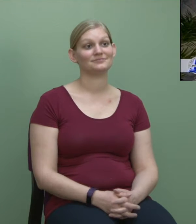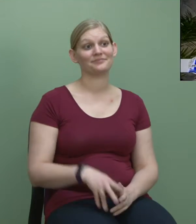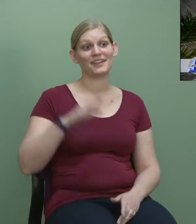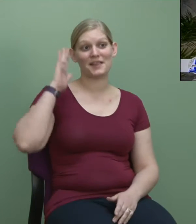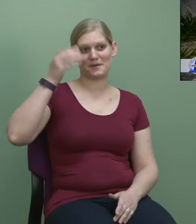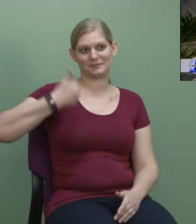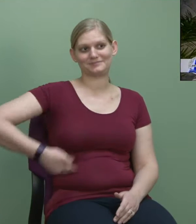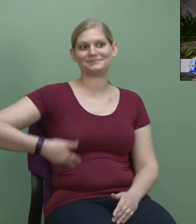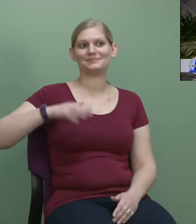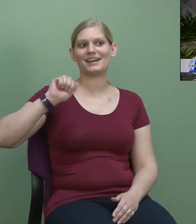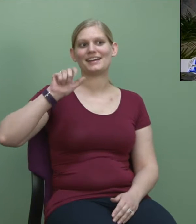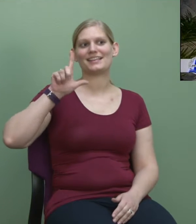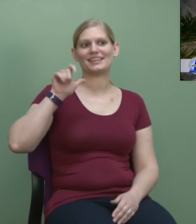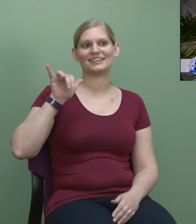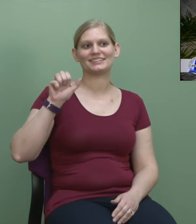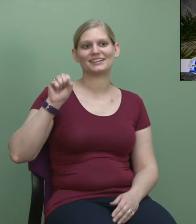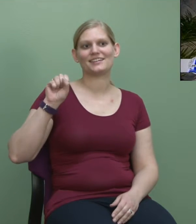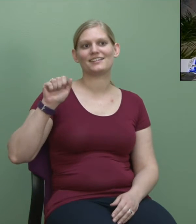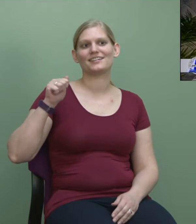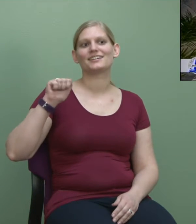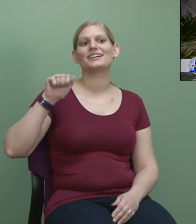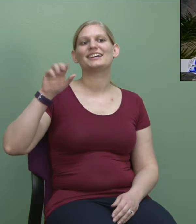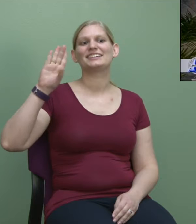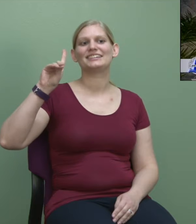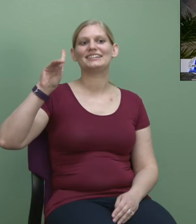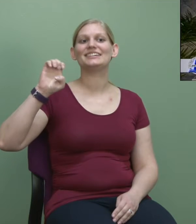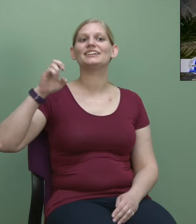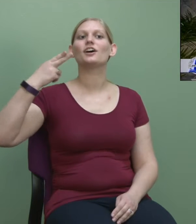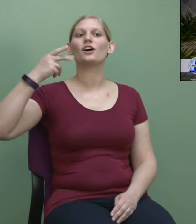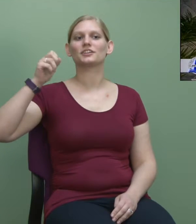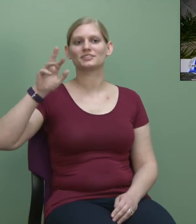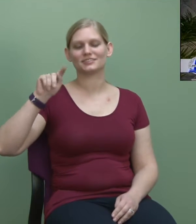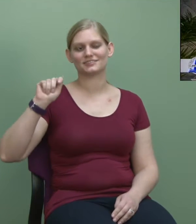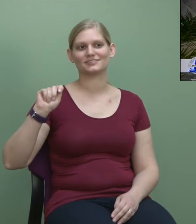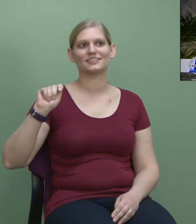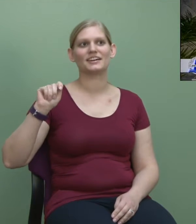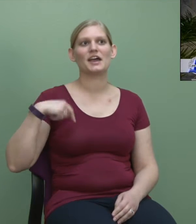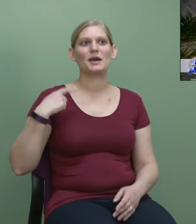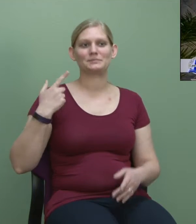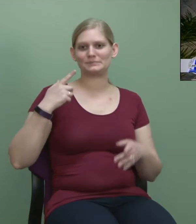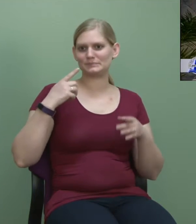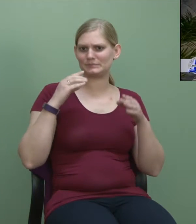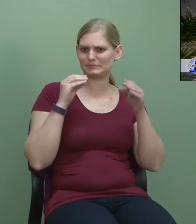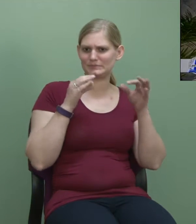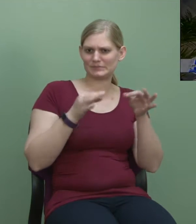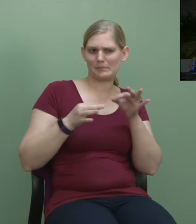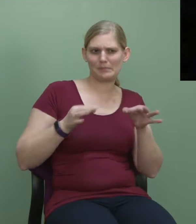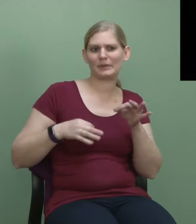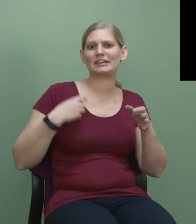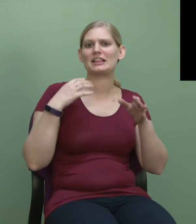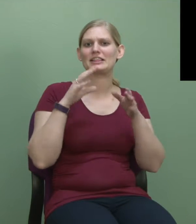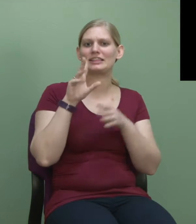Hello, my name is Alyssa DeHart, and today I will be speaking to you about literacy for little ones.